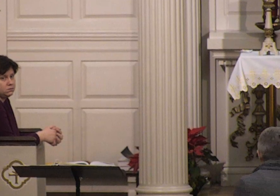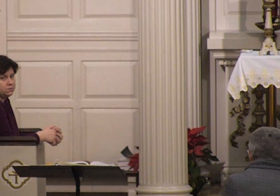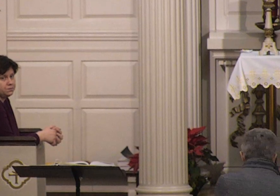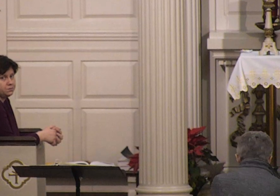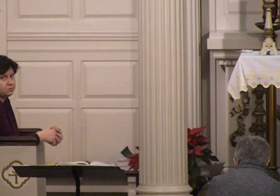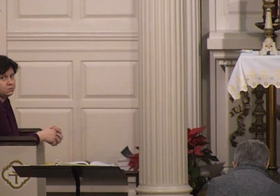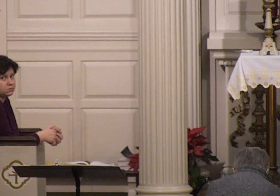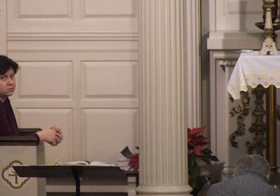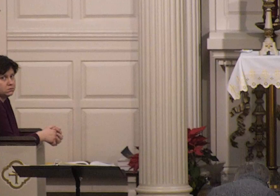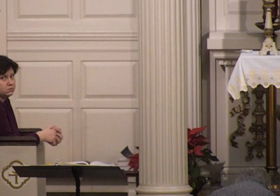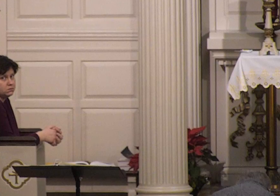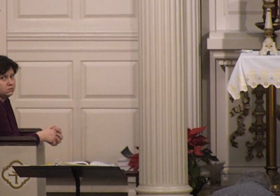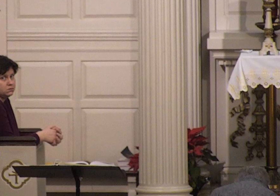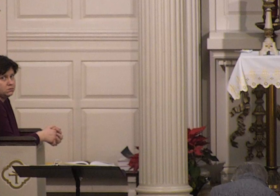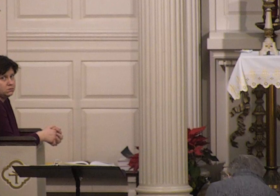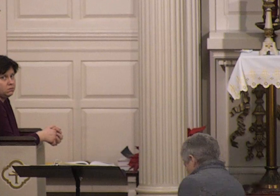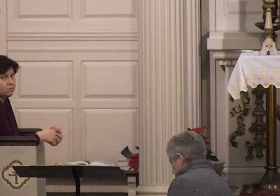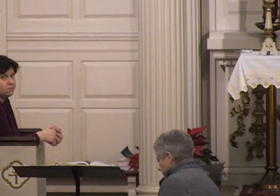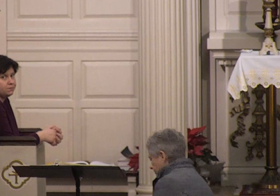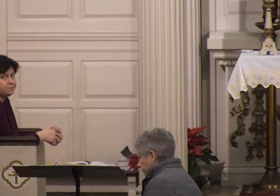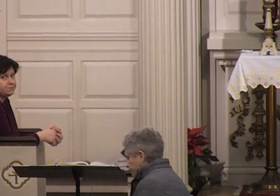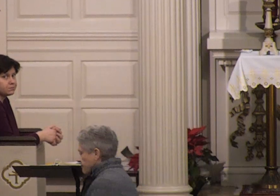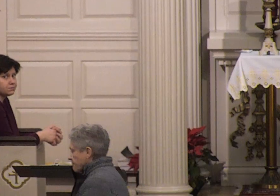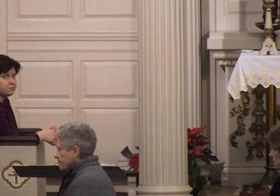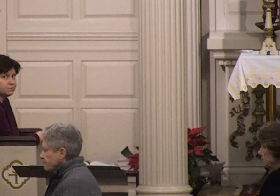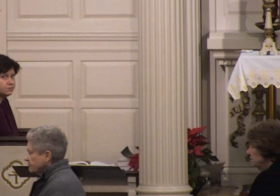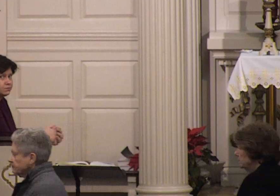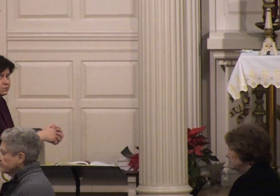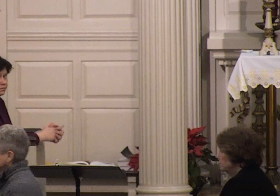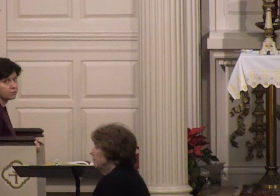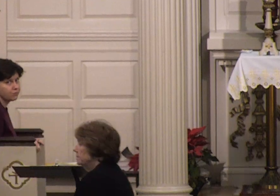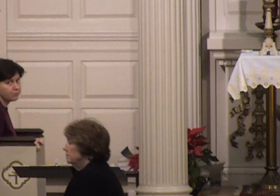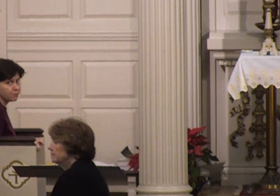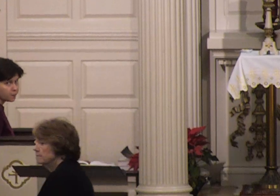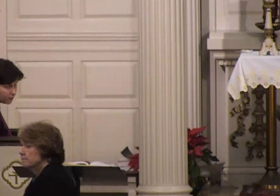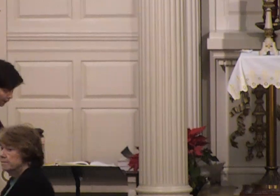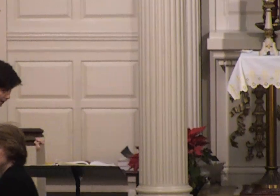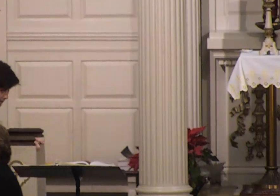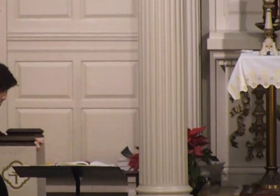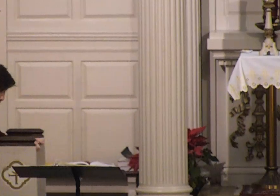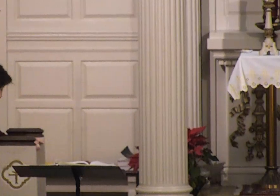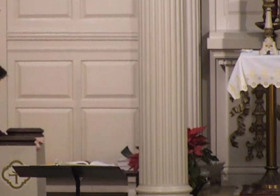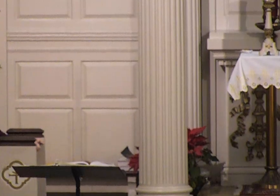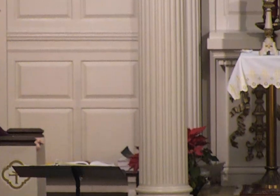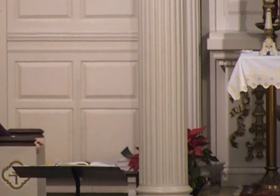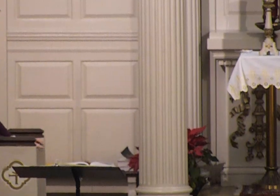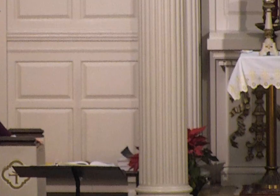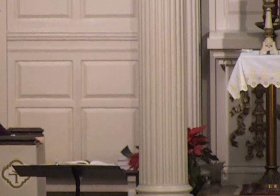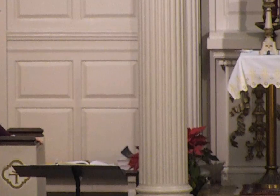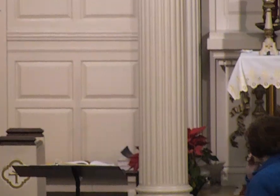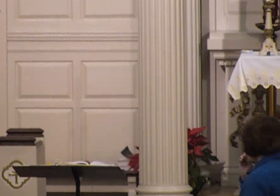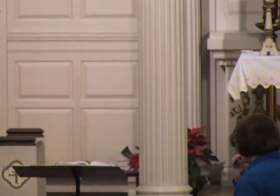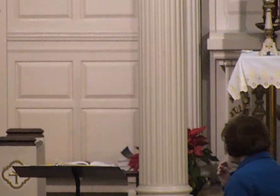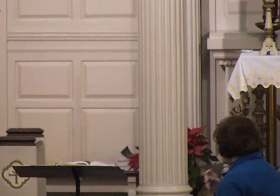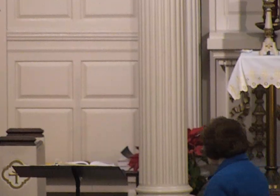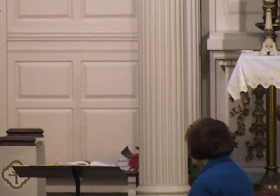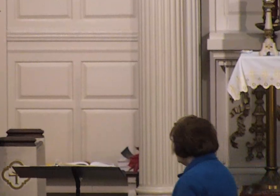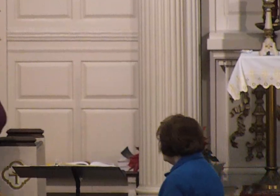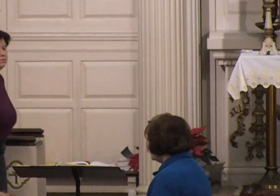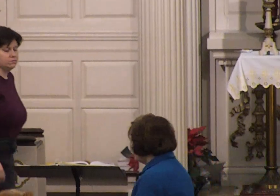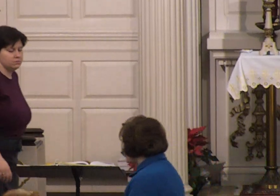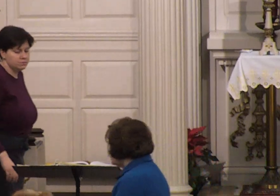Let our mortal flesh keep silence, and with fear